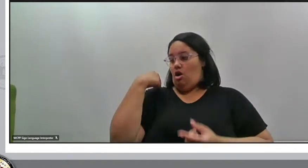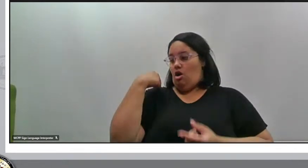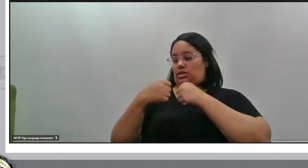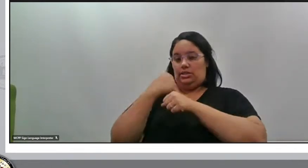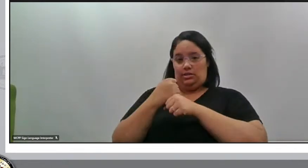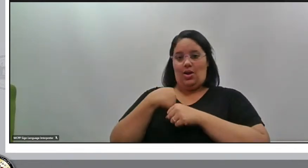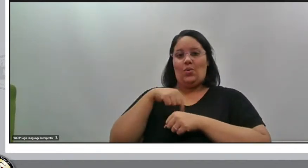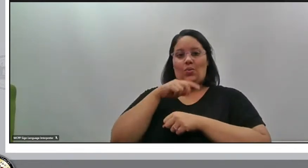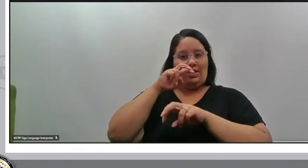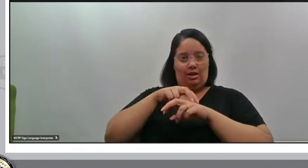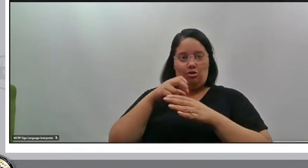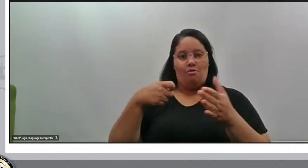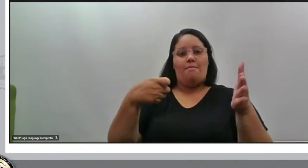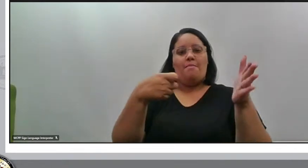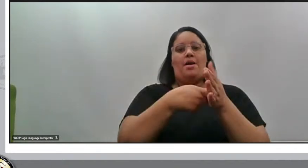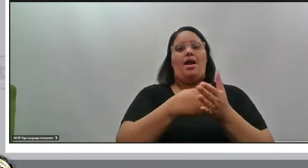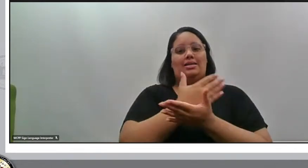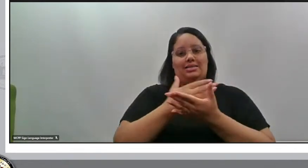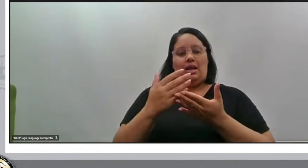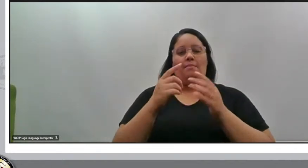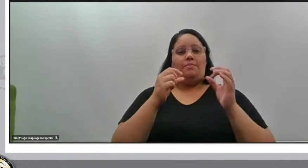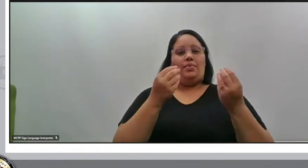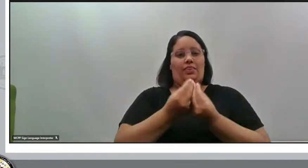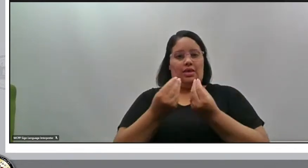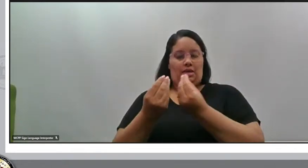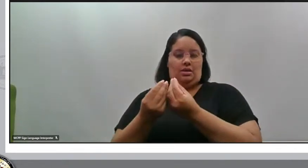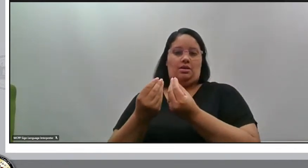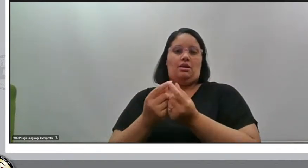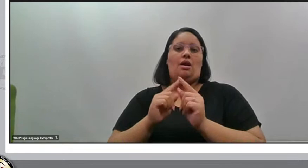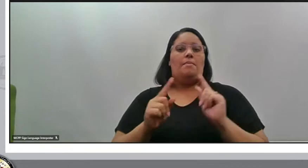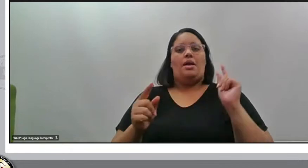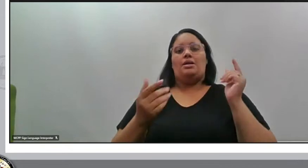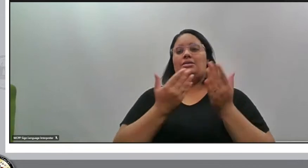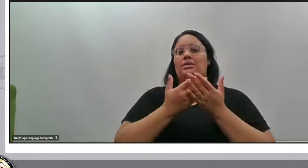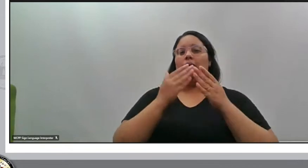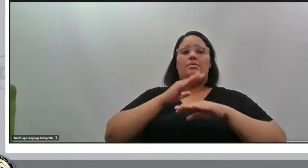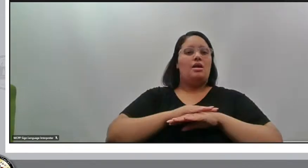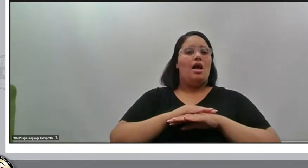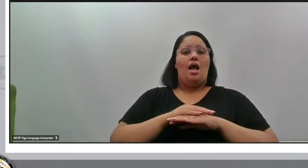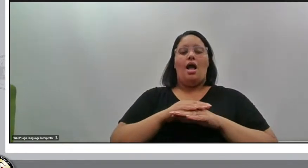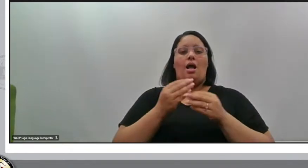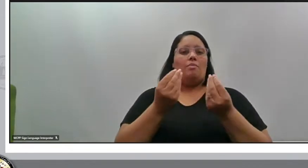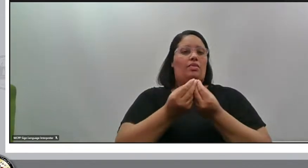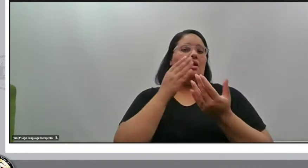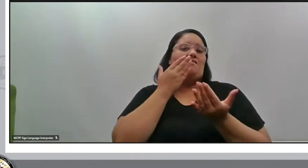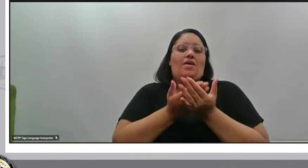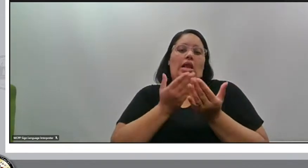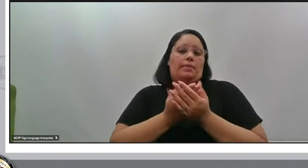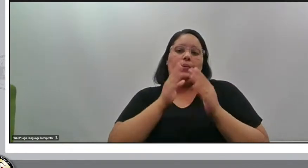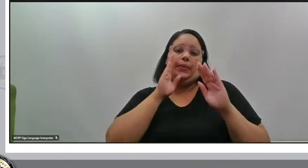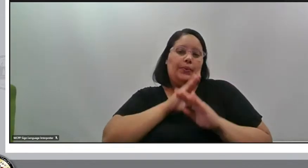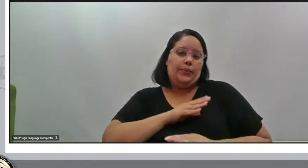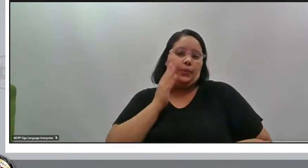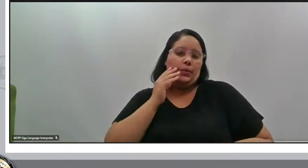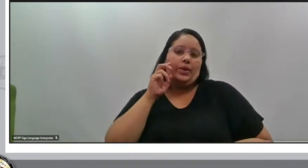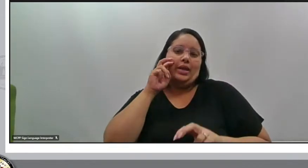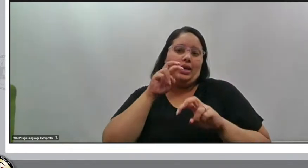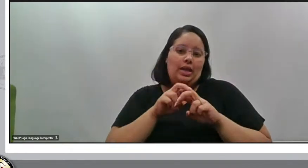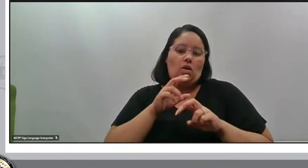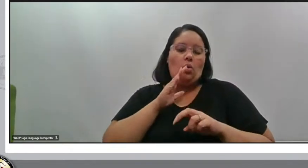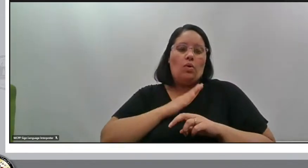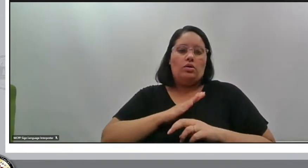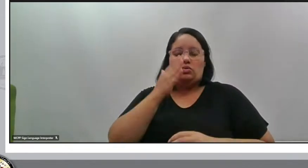had to buy some of these items, but then sometimes the items aren't necessarily available when we need them. So I just want to